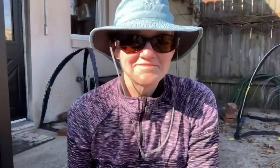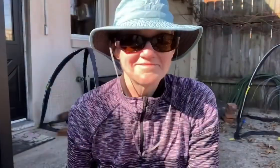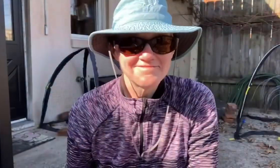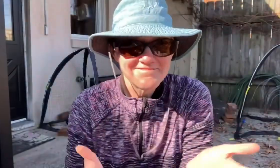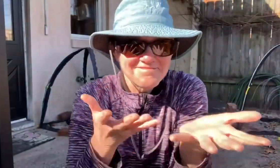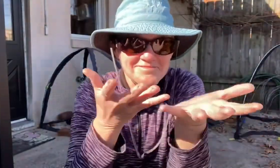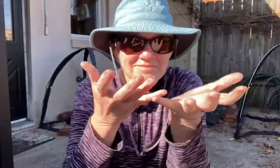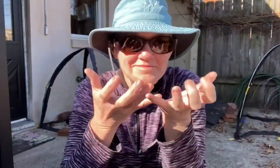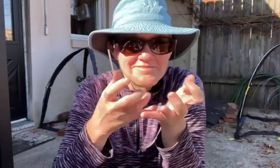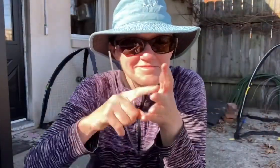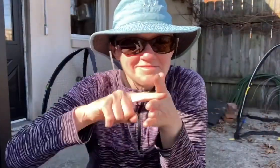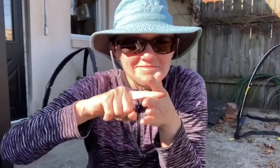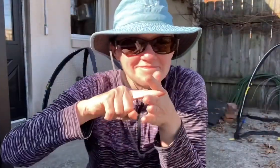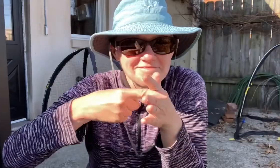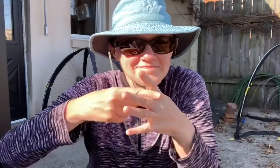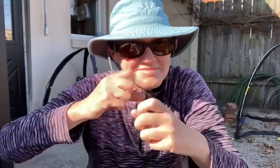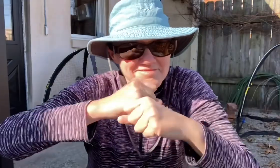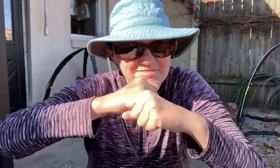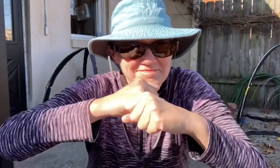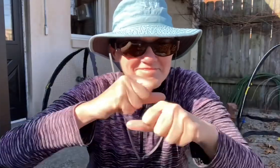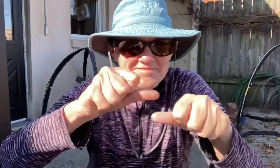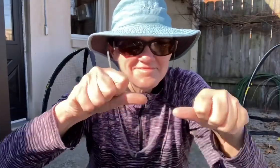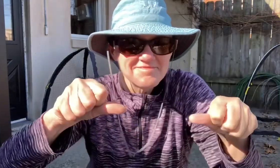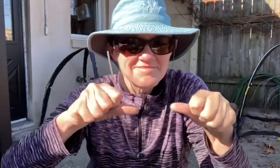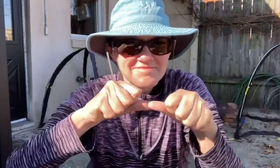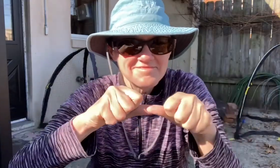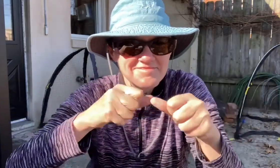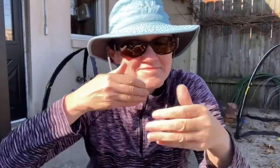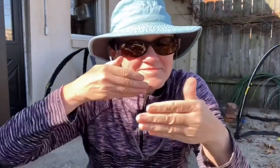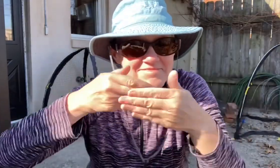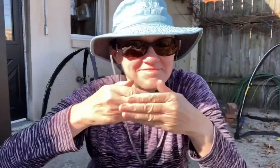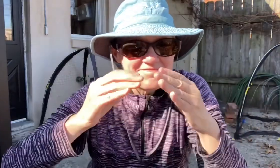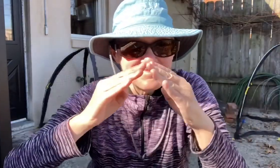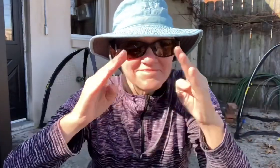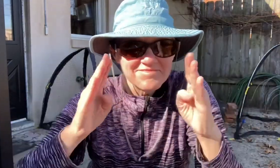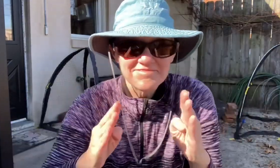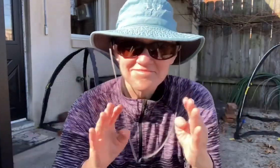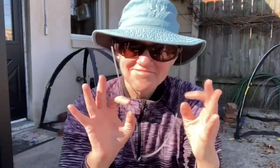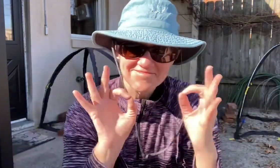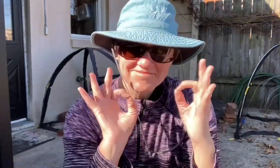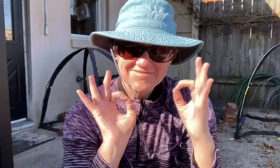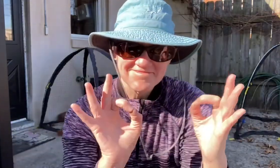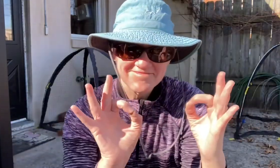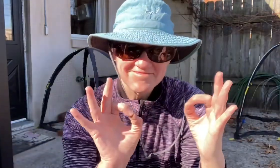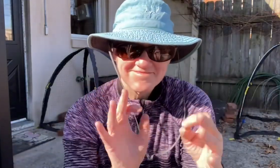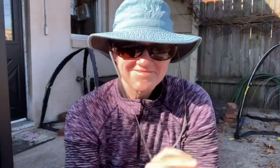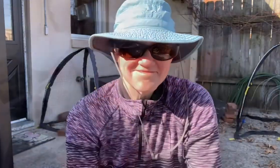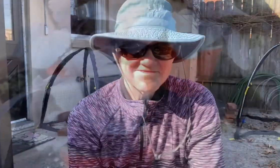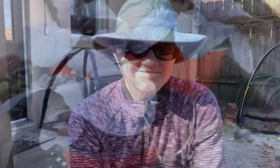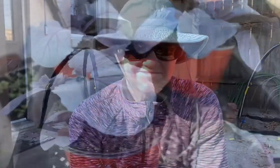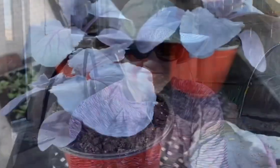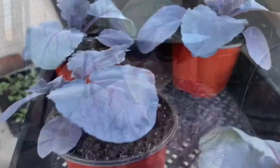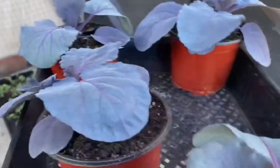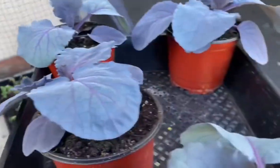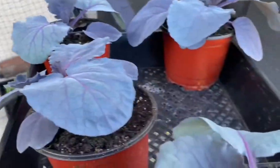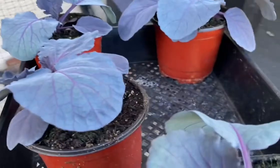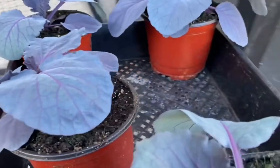Now I want to start it hardening off in a protected area, so near the house is just